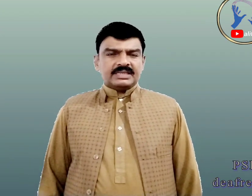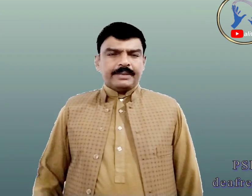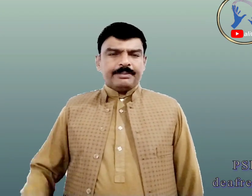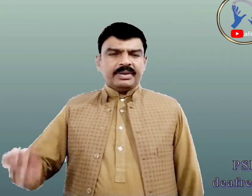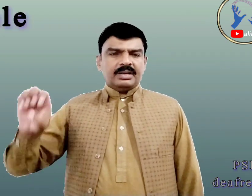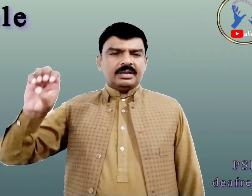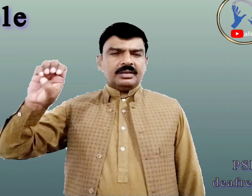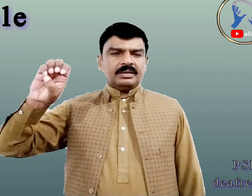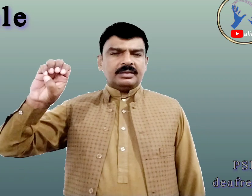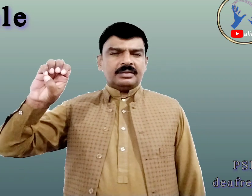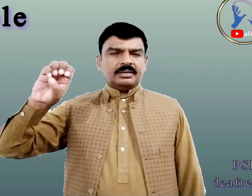example,